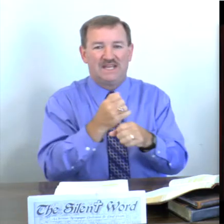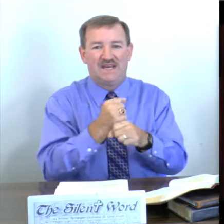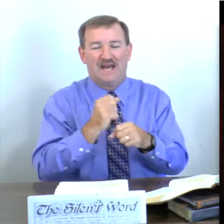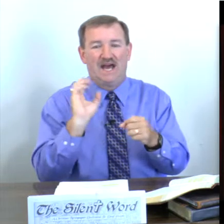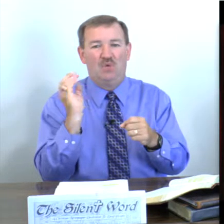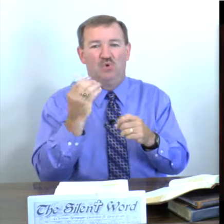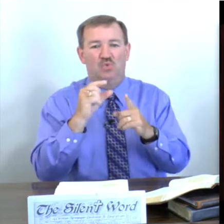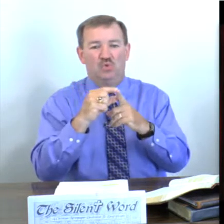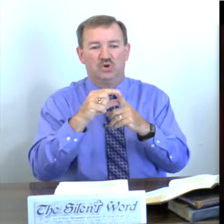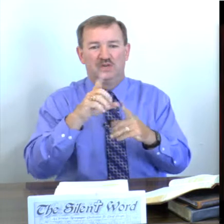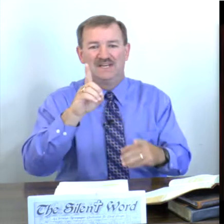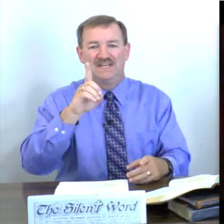get our word